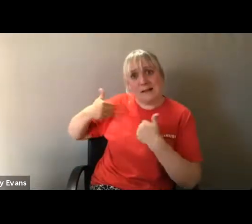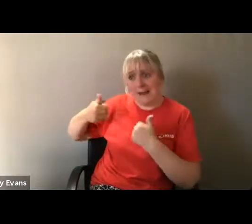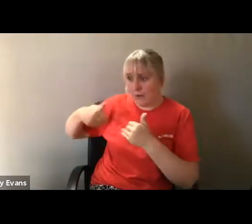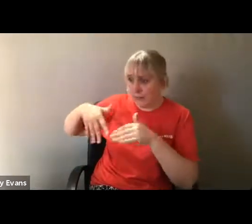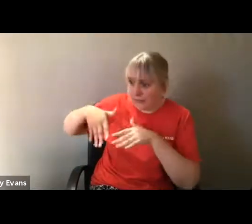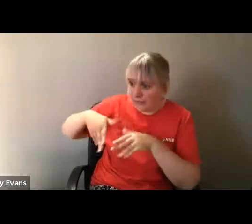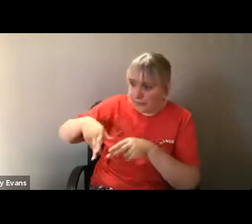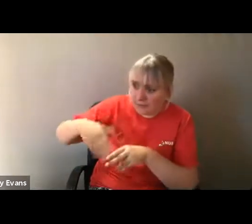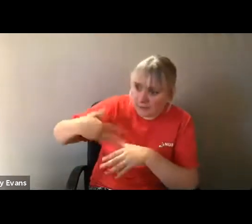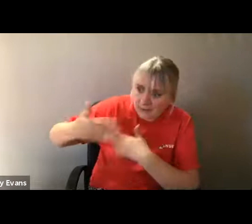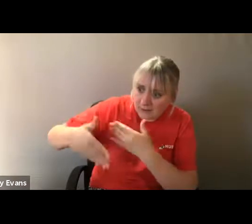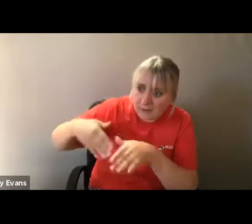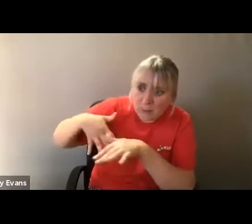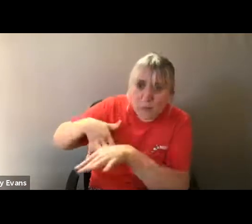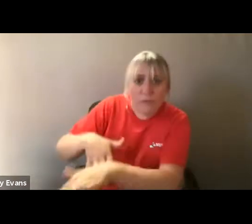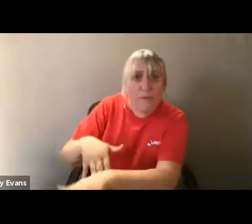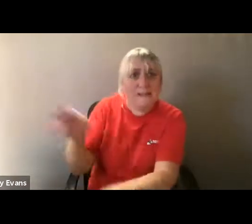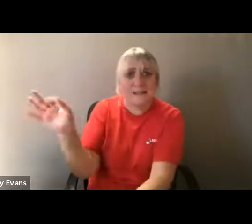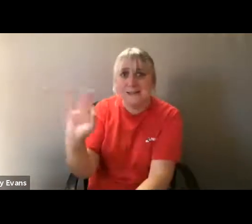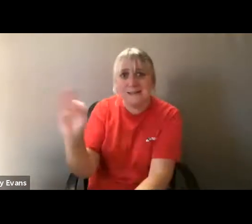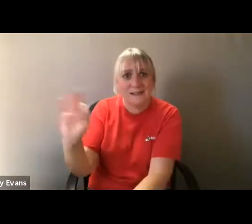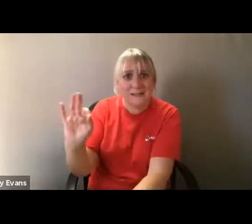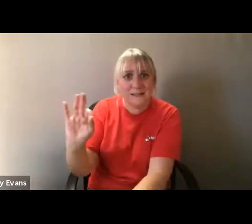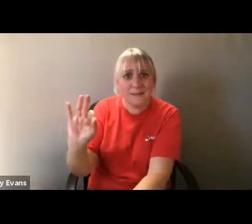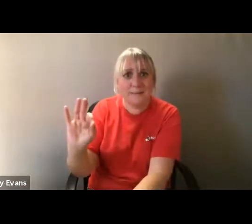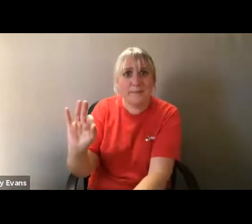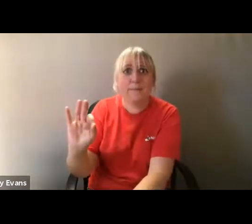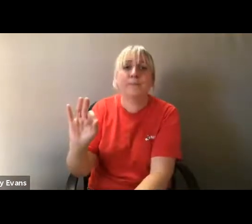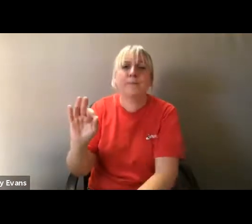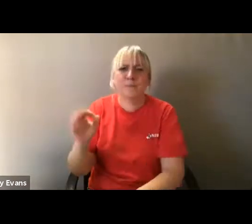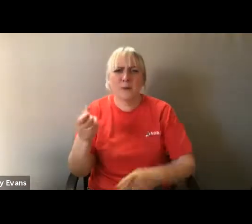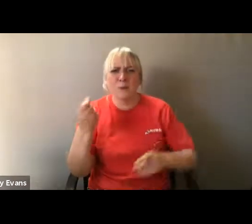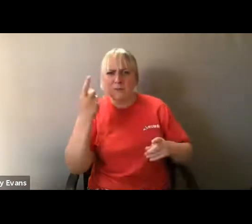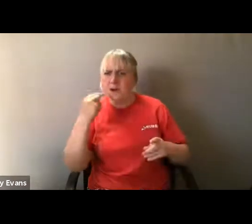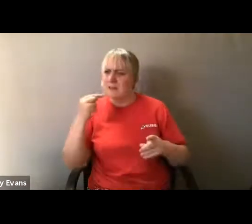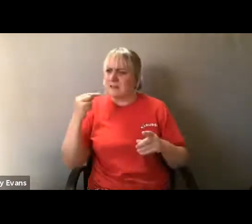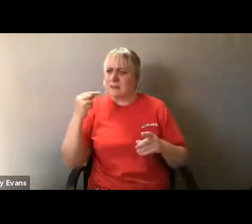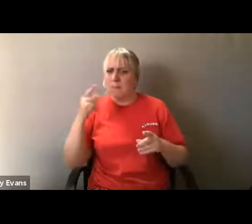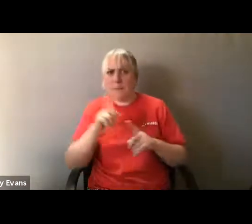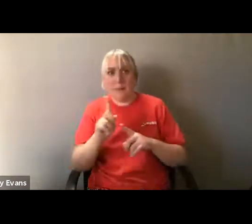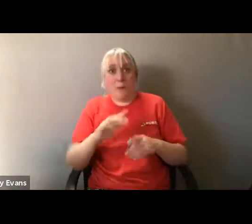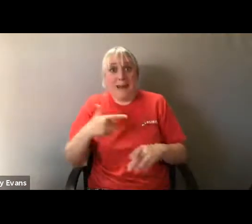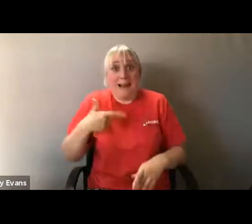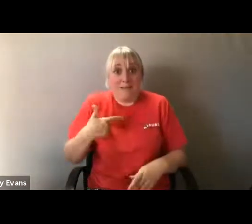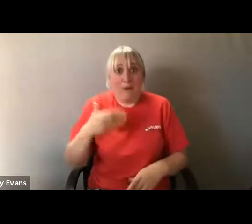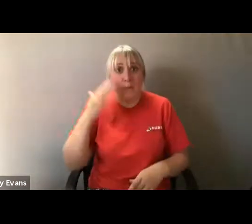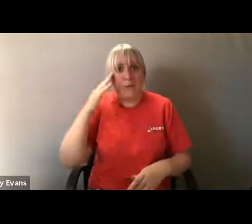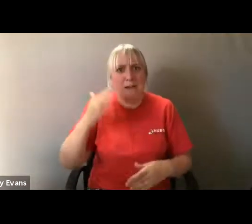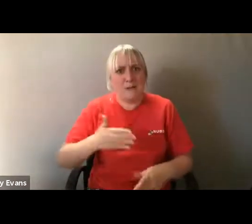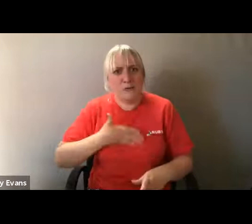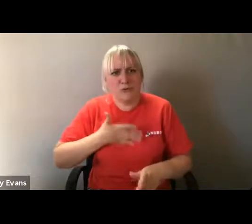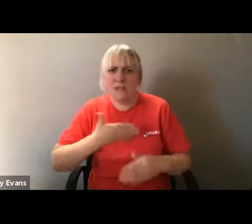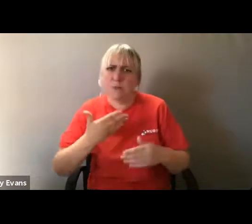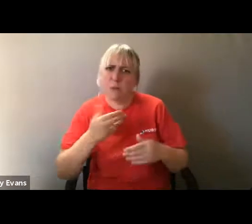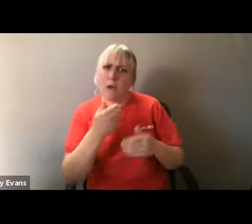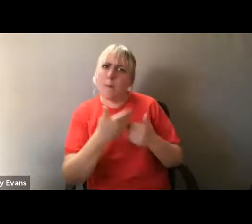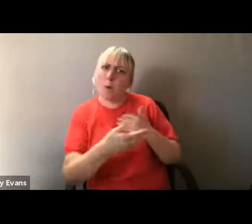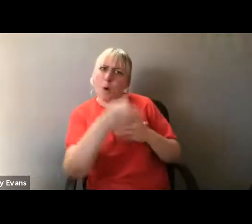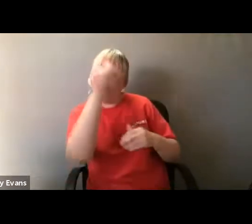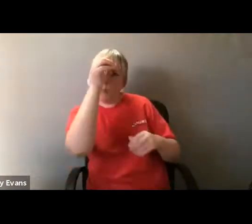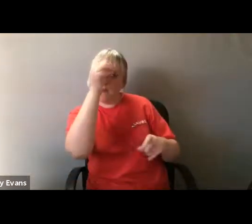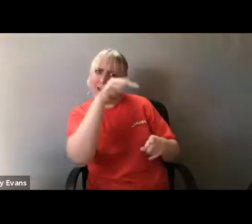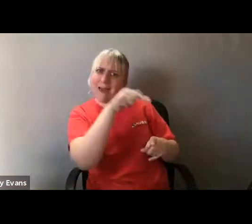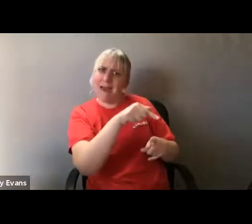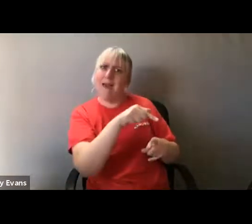physically disabled people with mental distress, were far more familiar with the wider disabled people's movement's social model than the